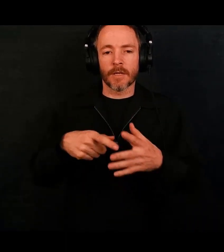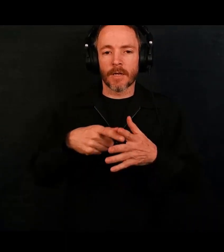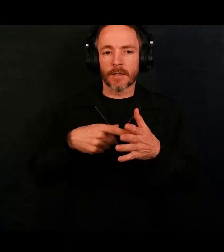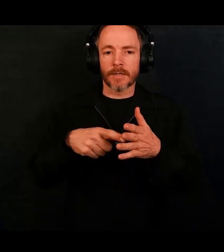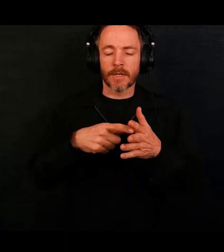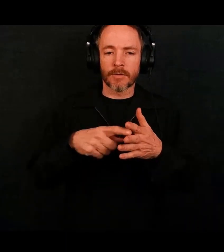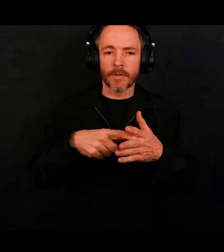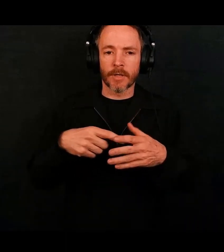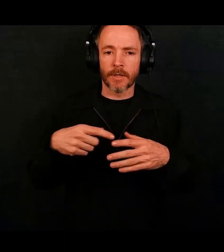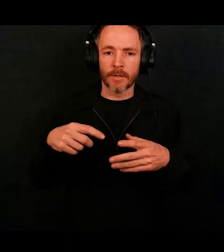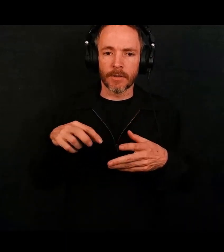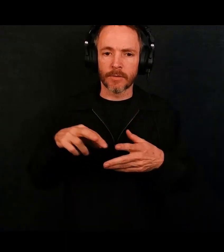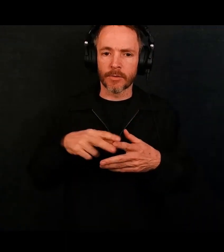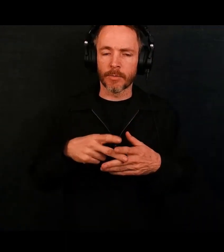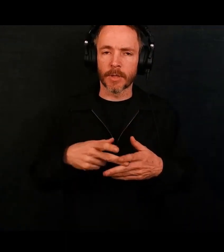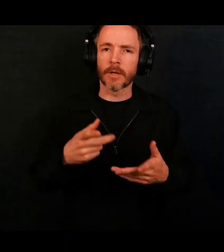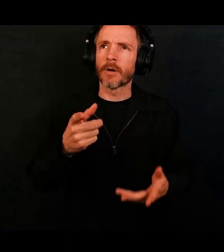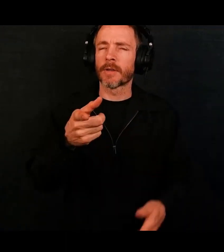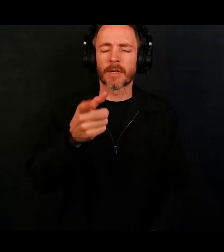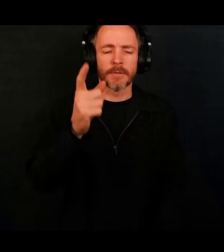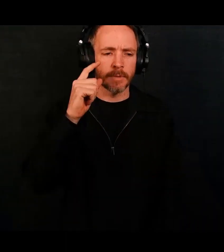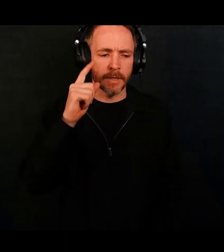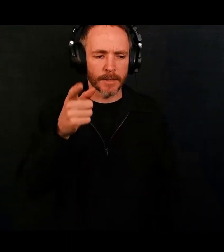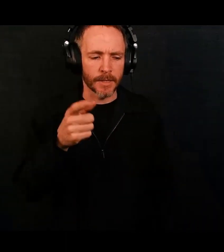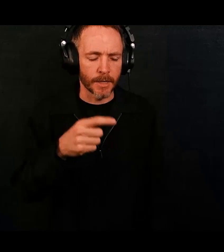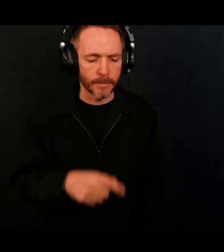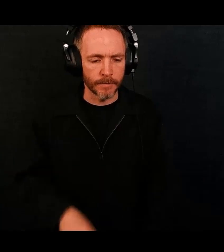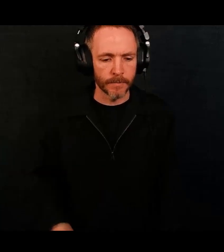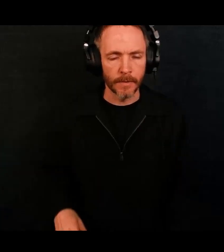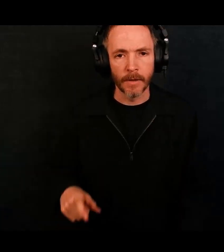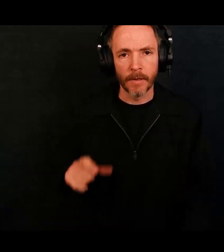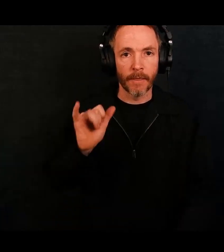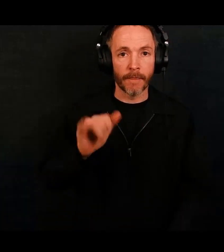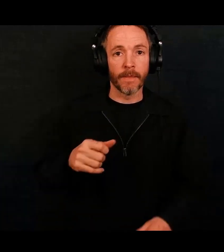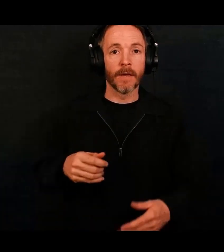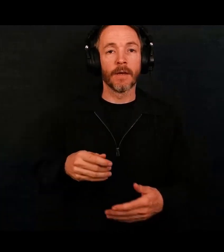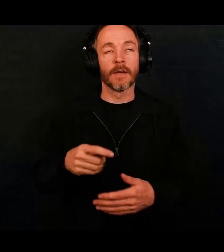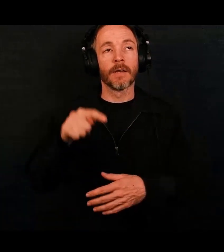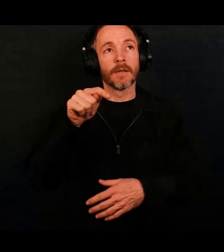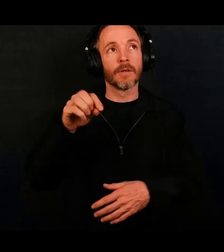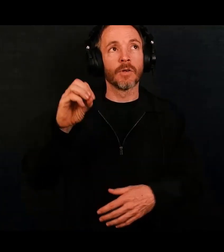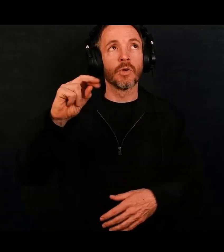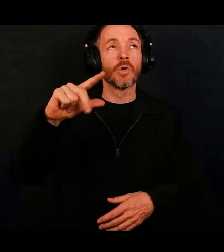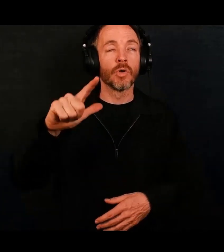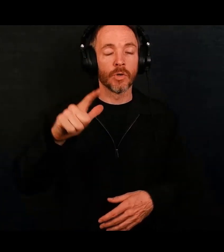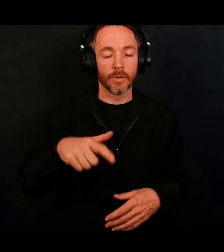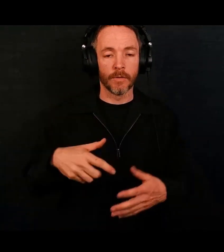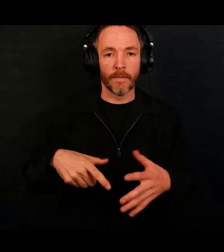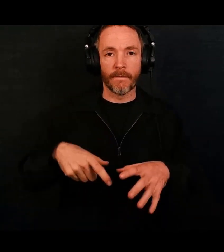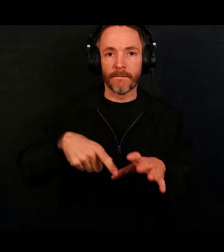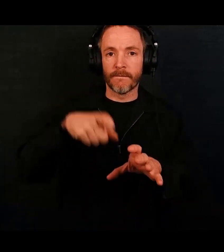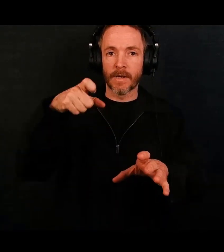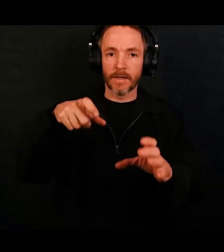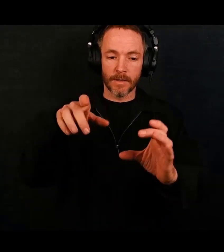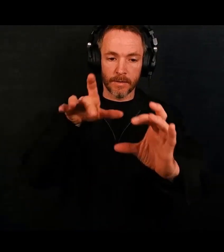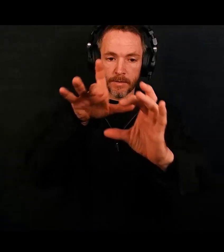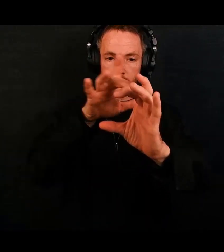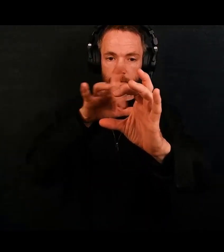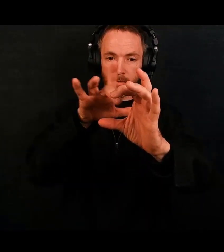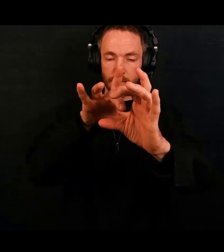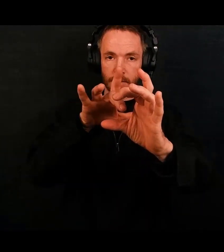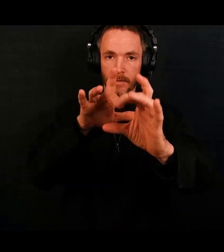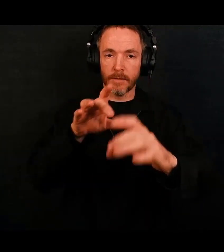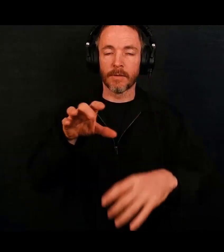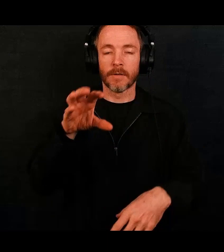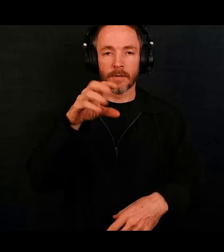This is a centering drill bit. Oh, I think I'm gonna say it. That tool finds the center of the countersink